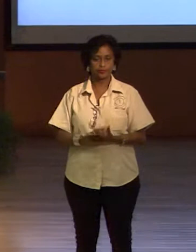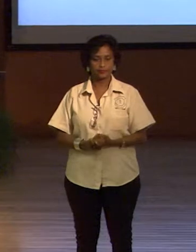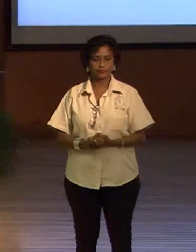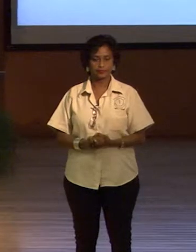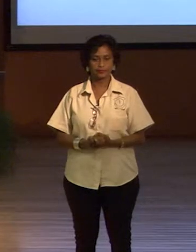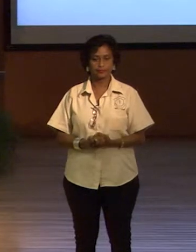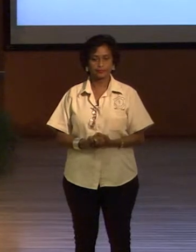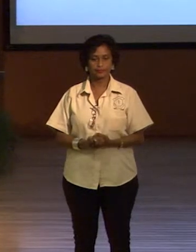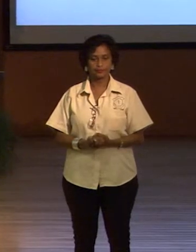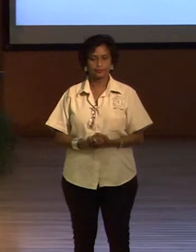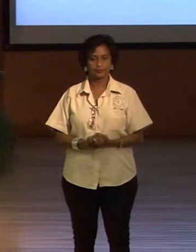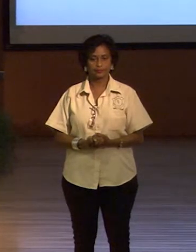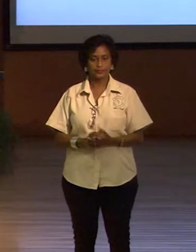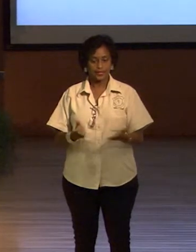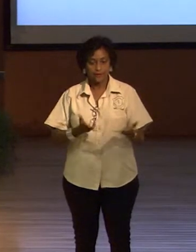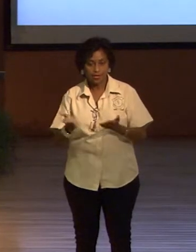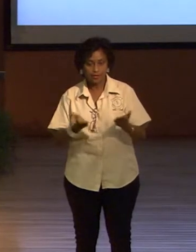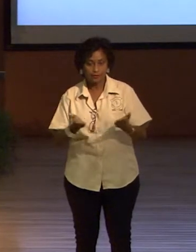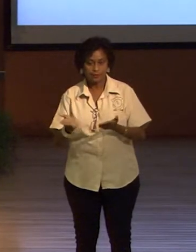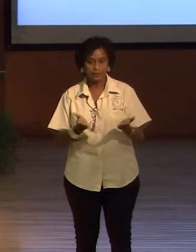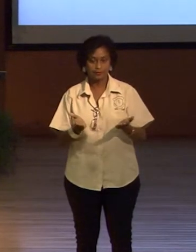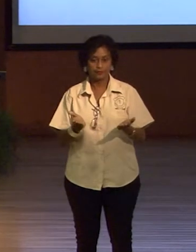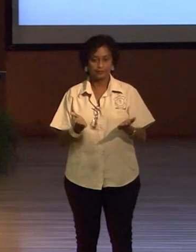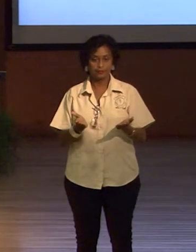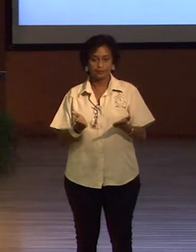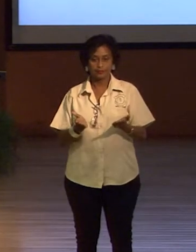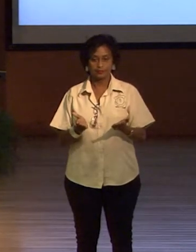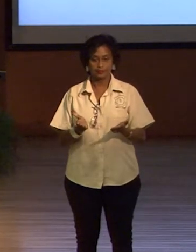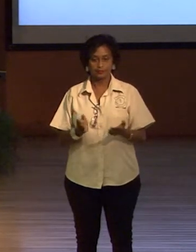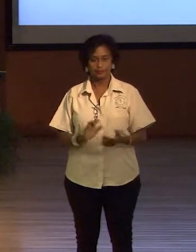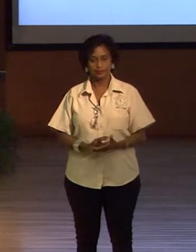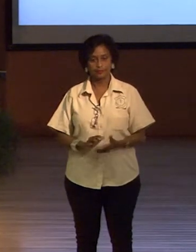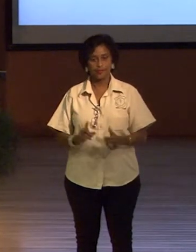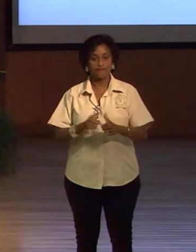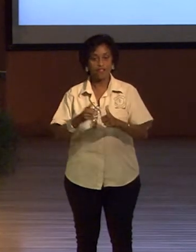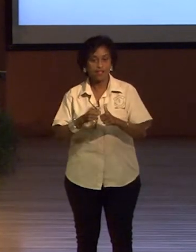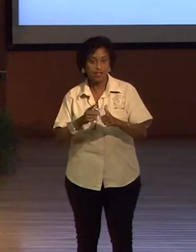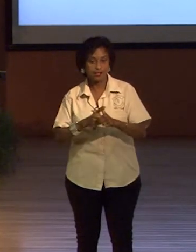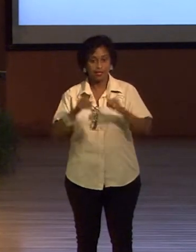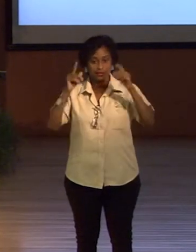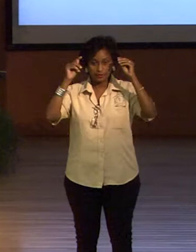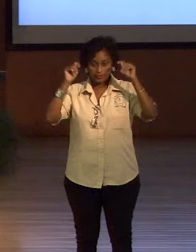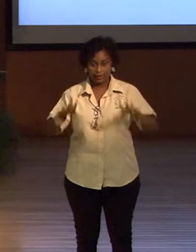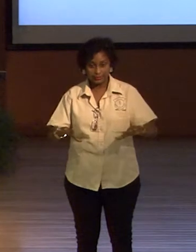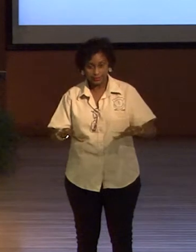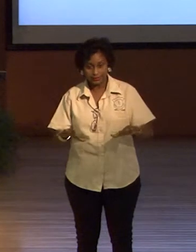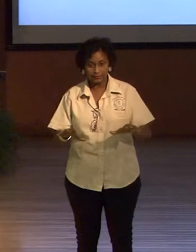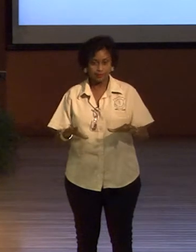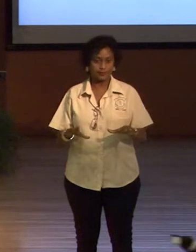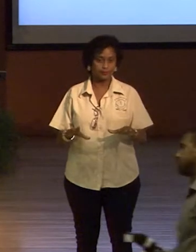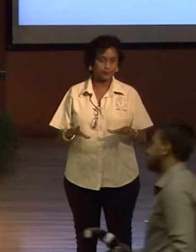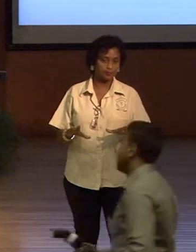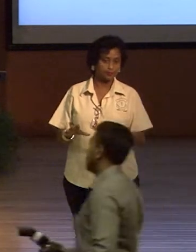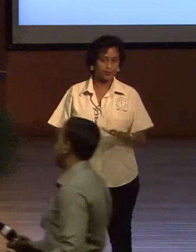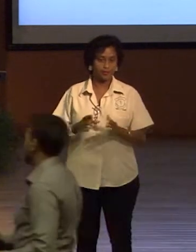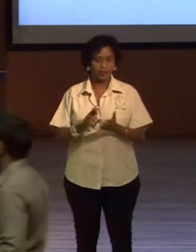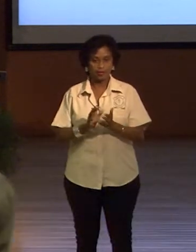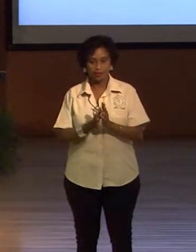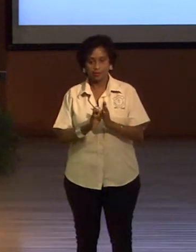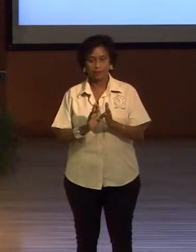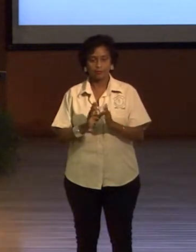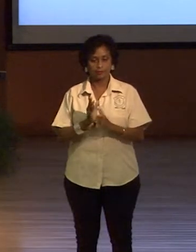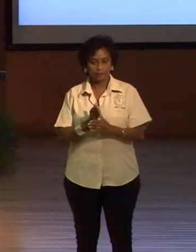also serves as the academic coordinator and first examiner of the MSc Clinical Psychology Program, St.